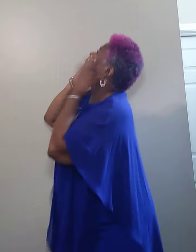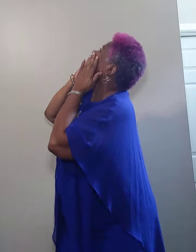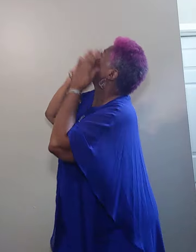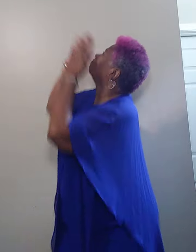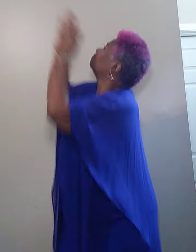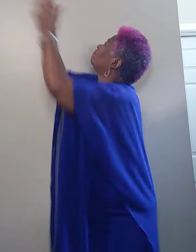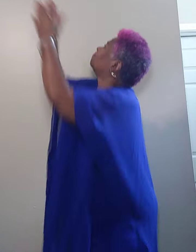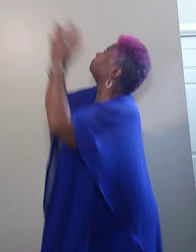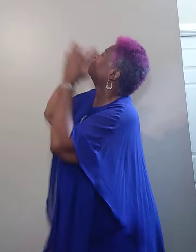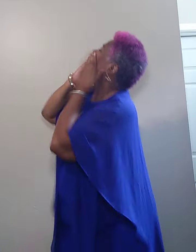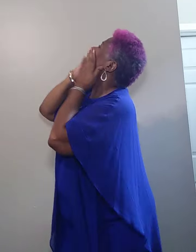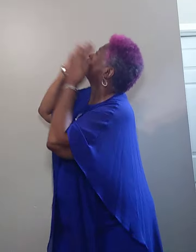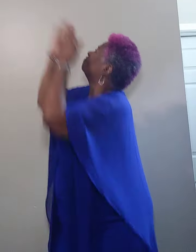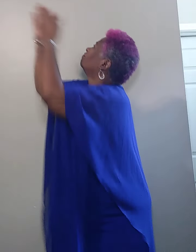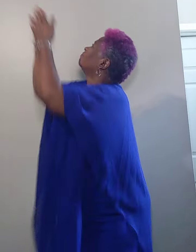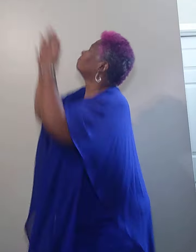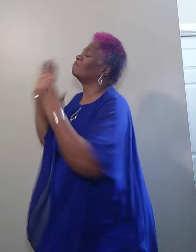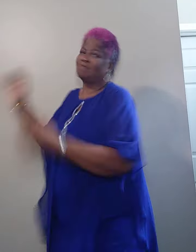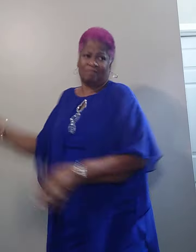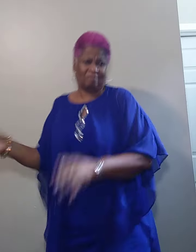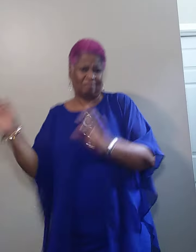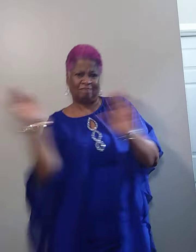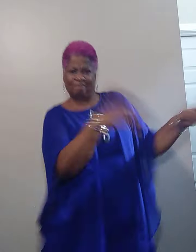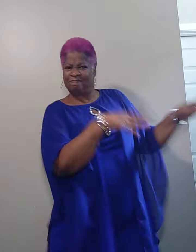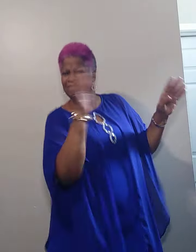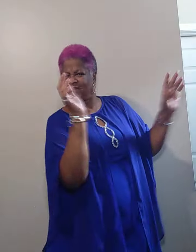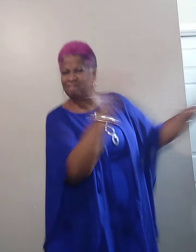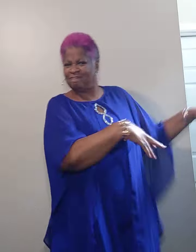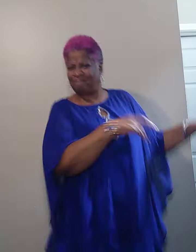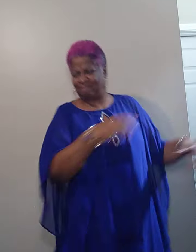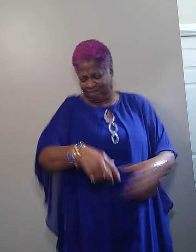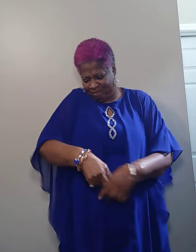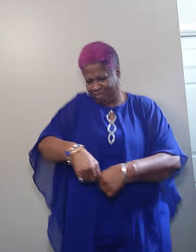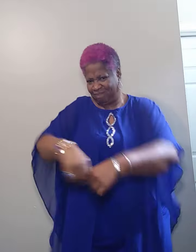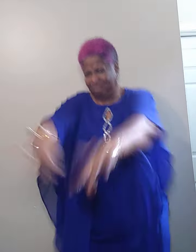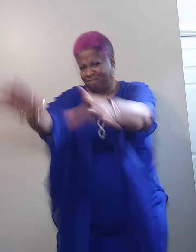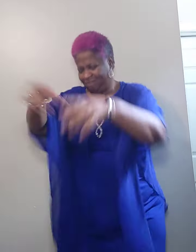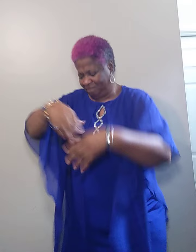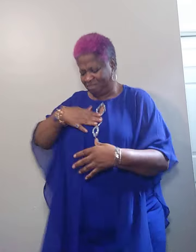Thank you.